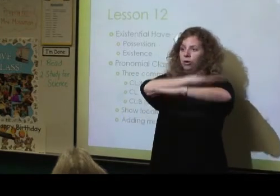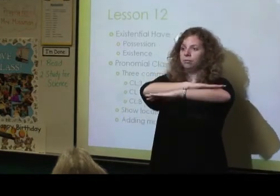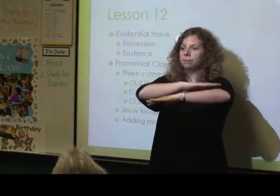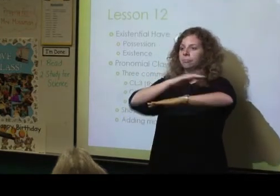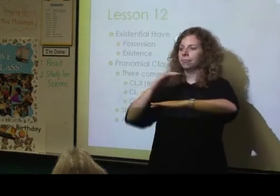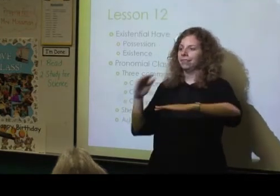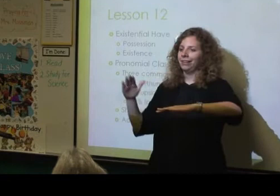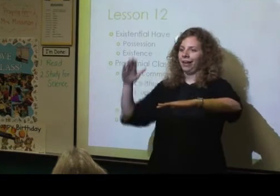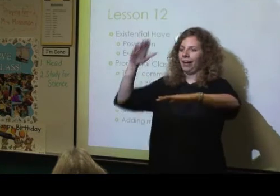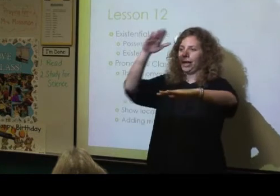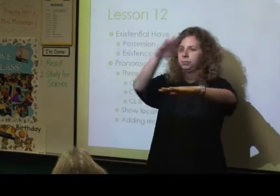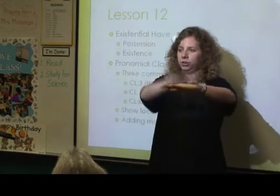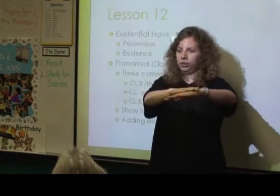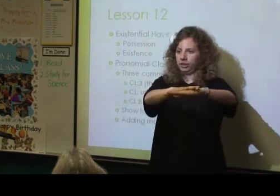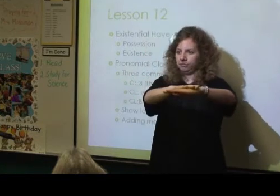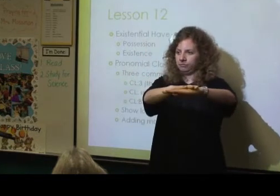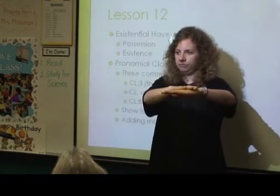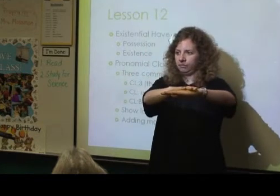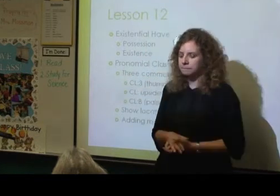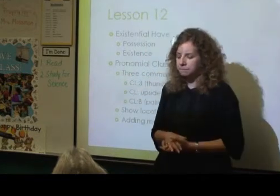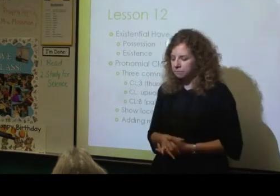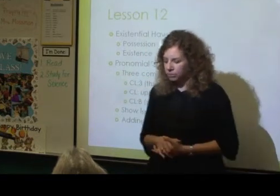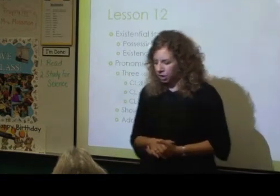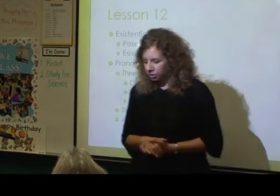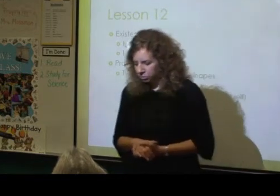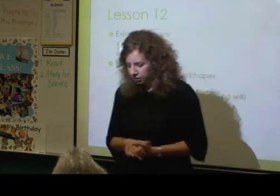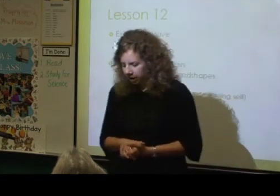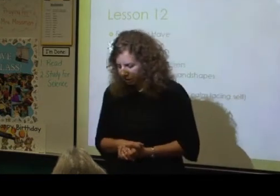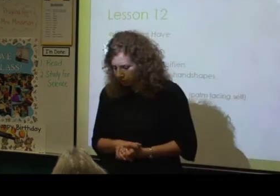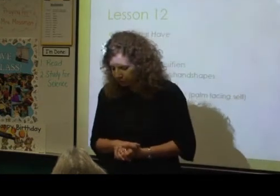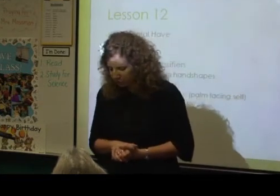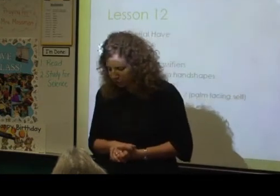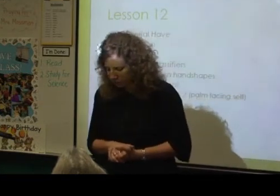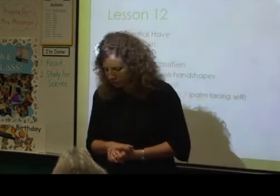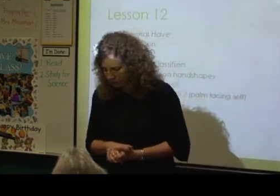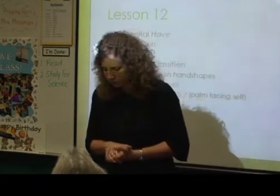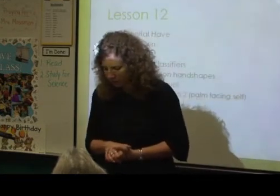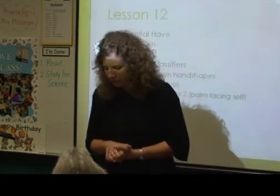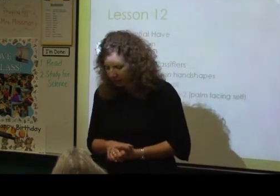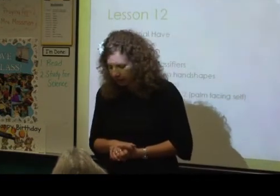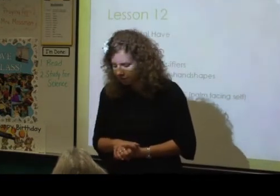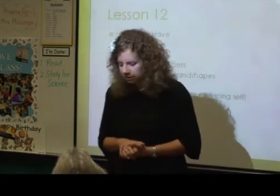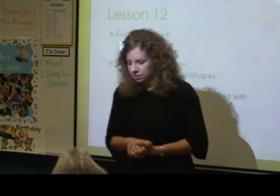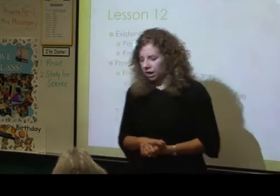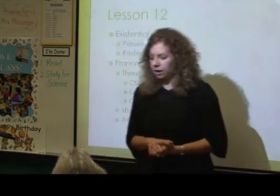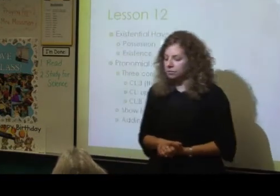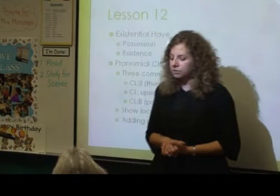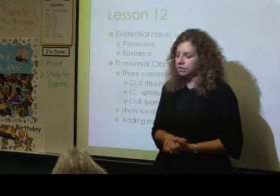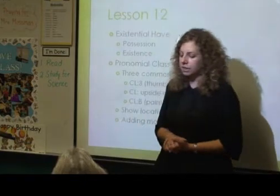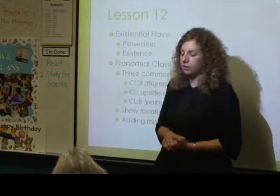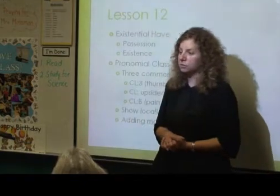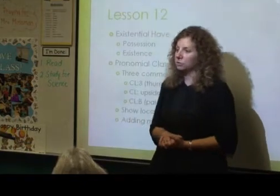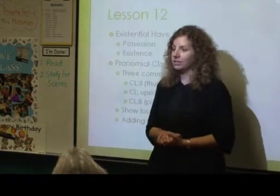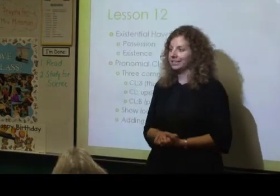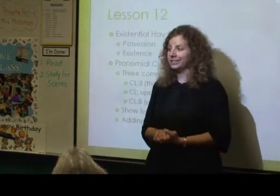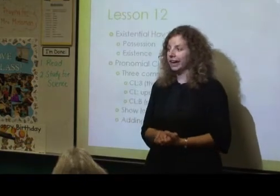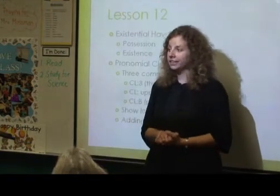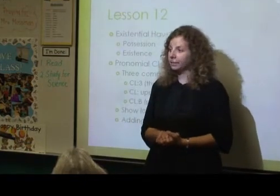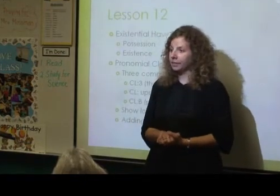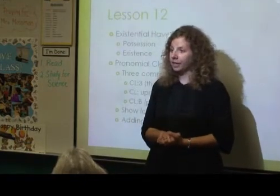table, I put it on there. The other way that I would use this one is if I was going to stack something